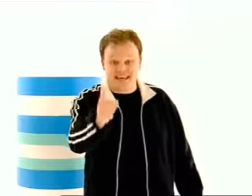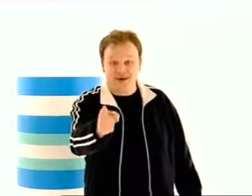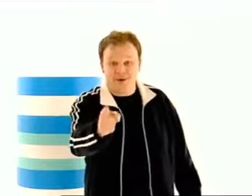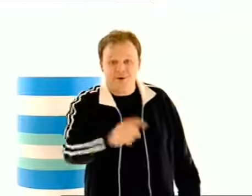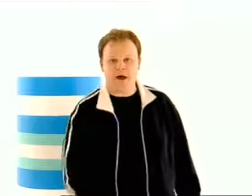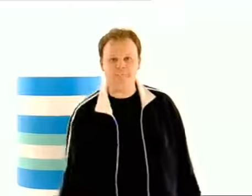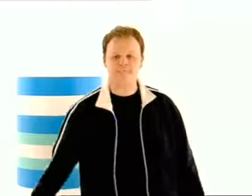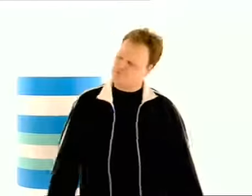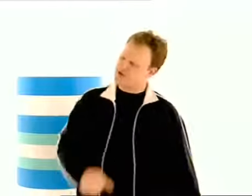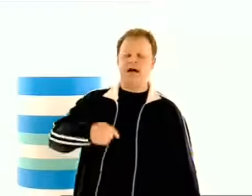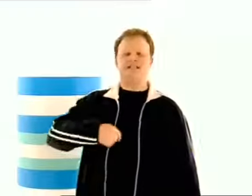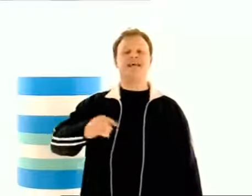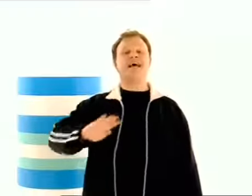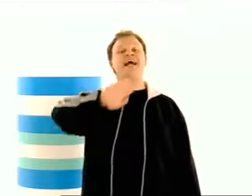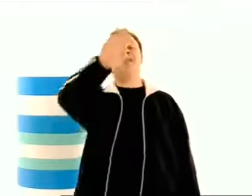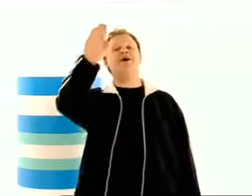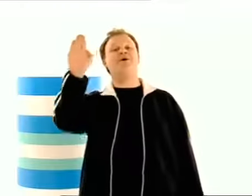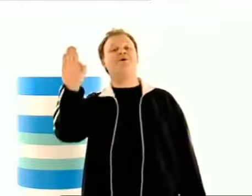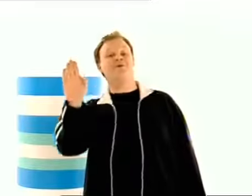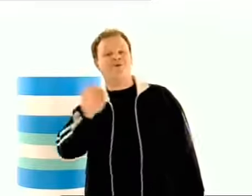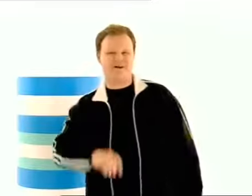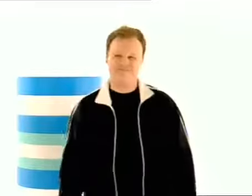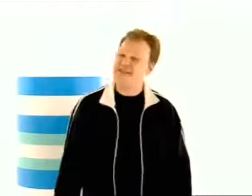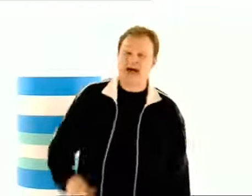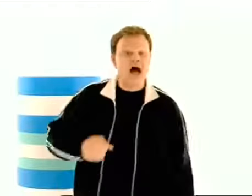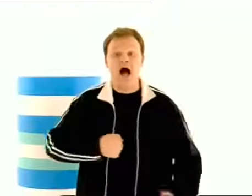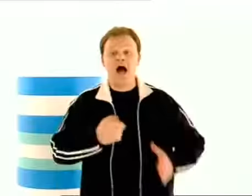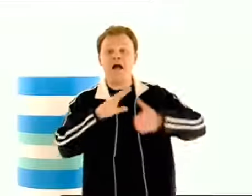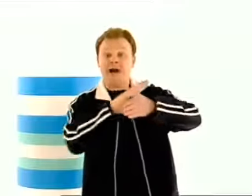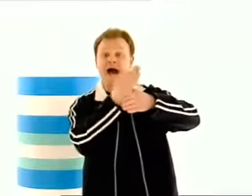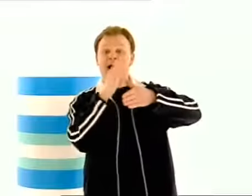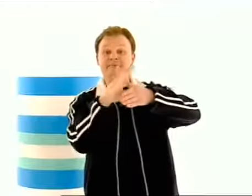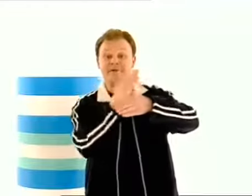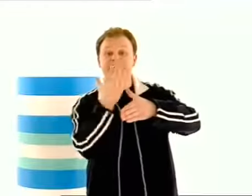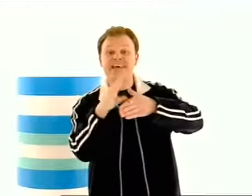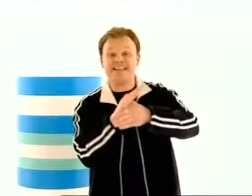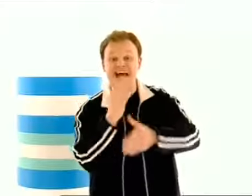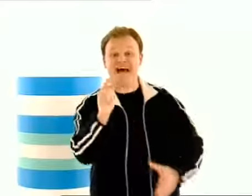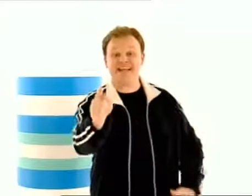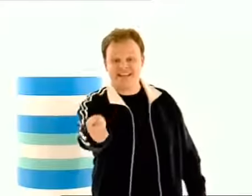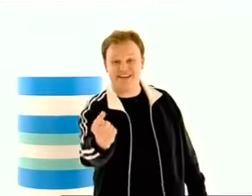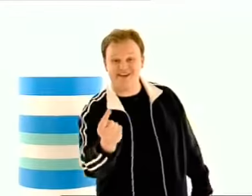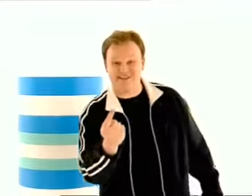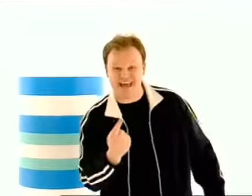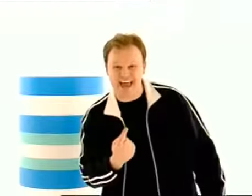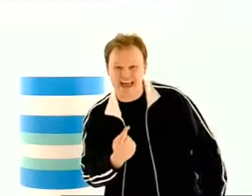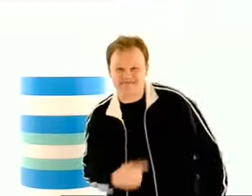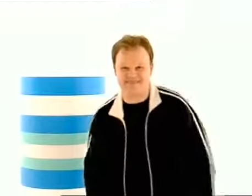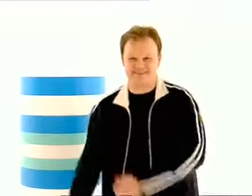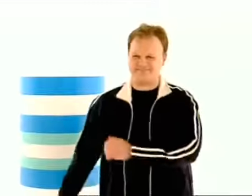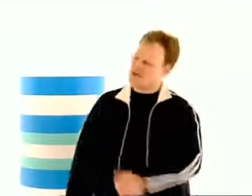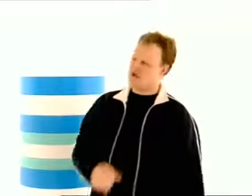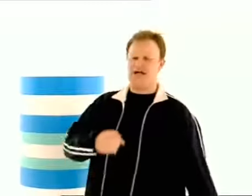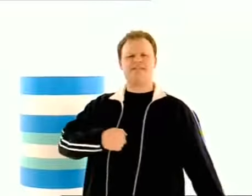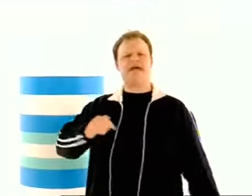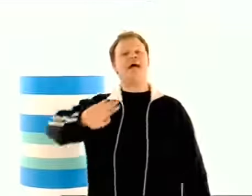you. I say hello, I'm happy that you came. I say